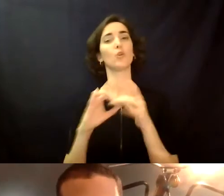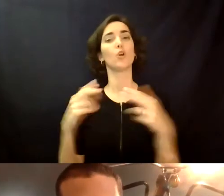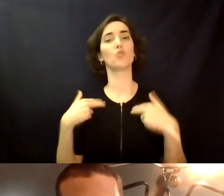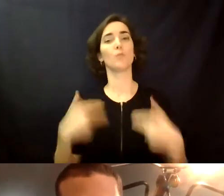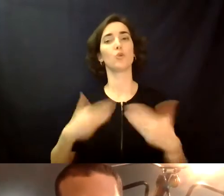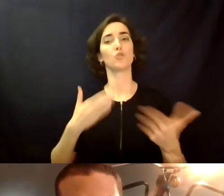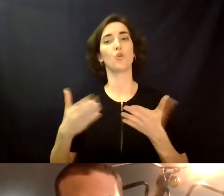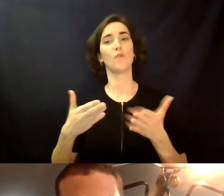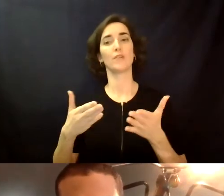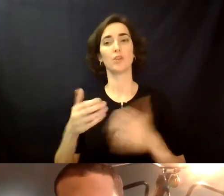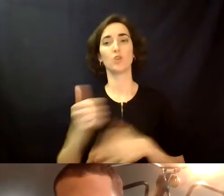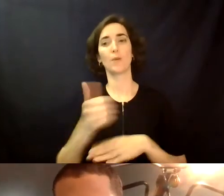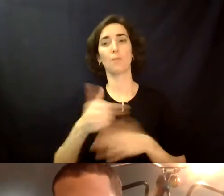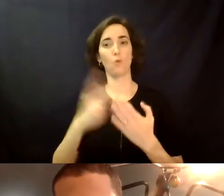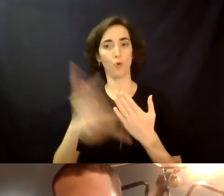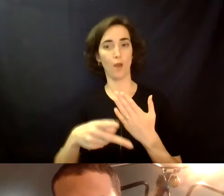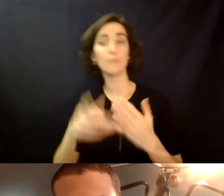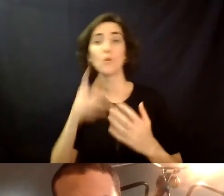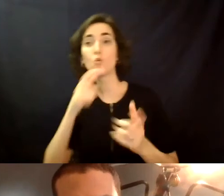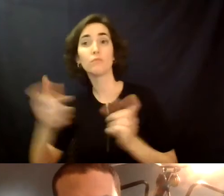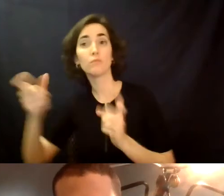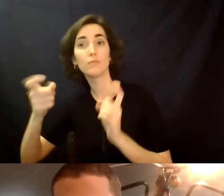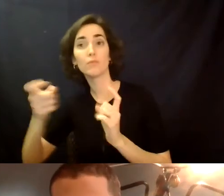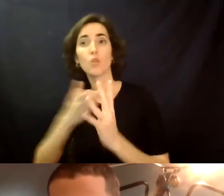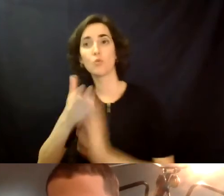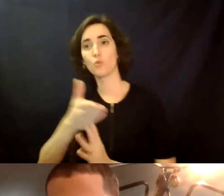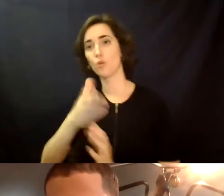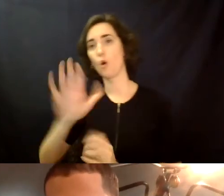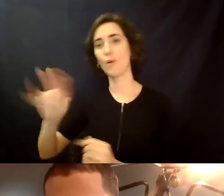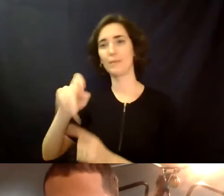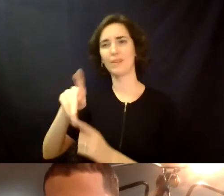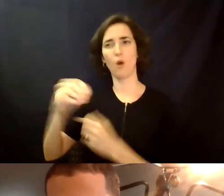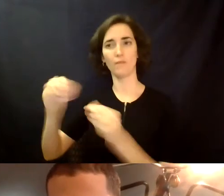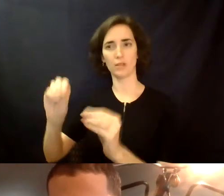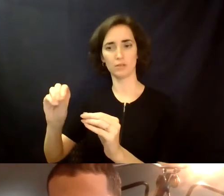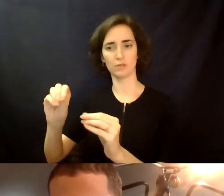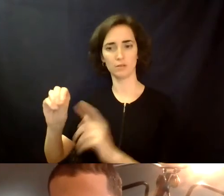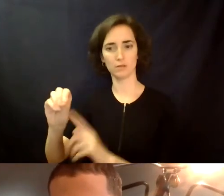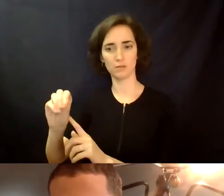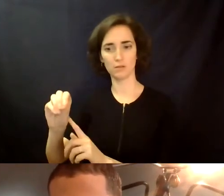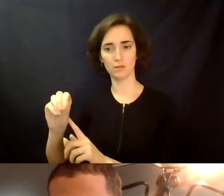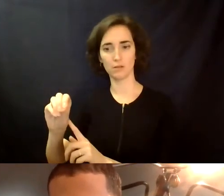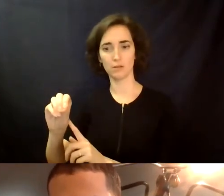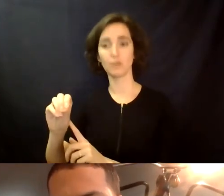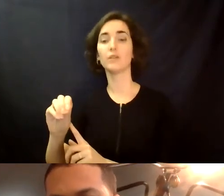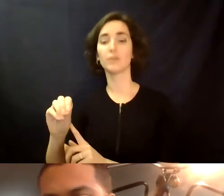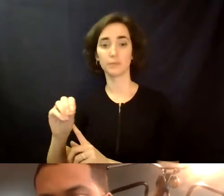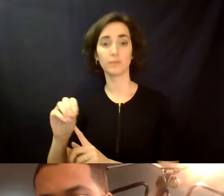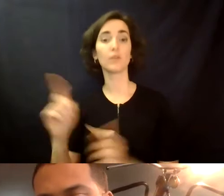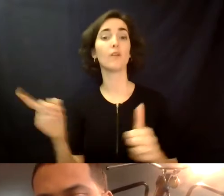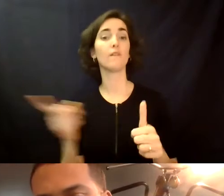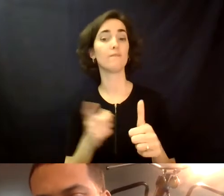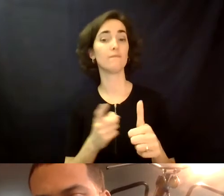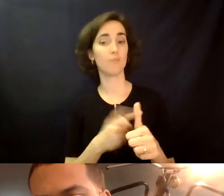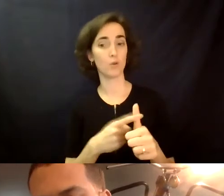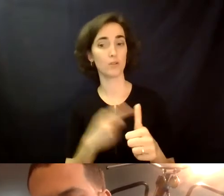program that is administered through their MPO office. So I would, first of all, recommend